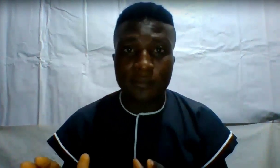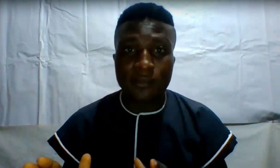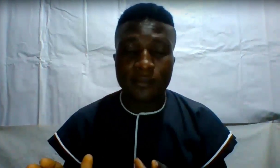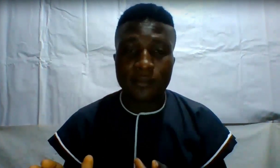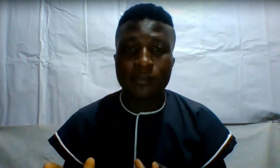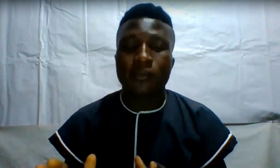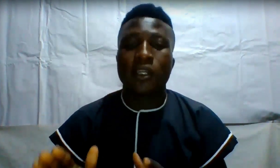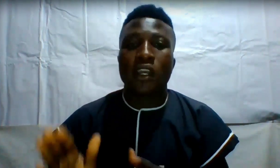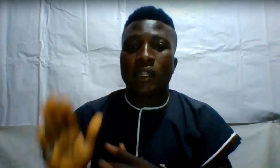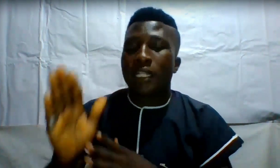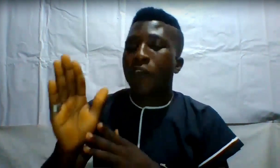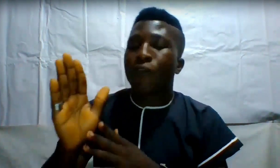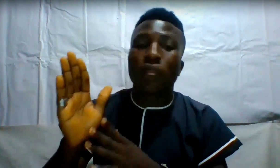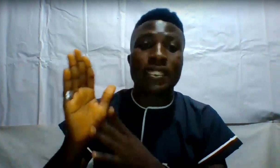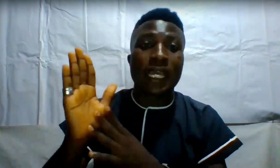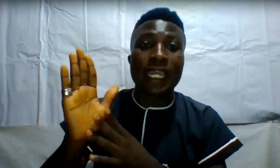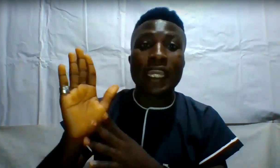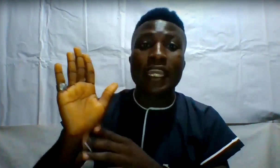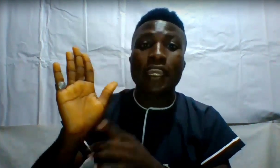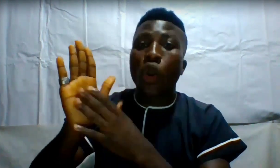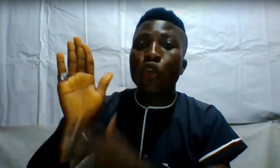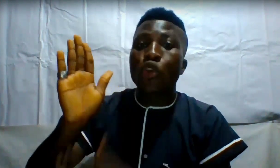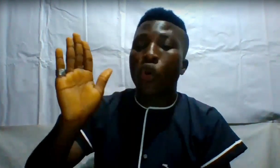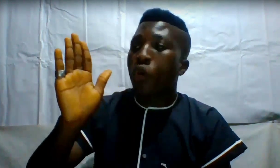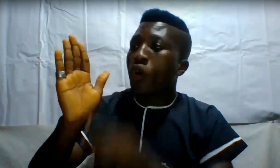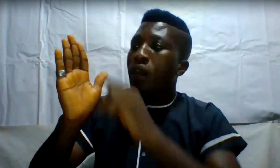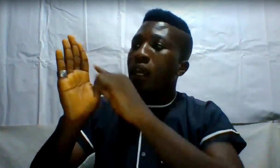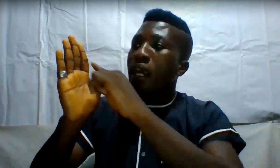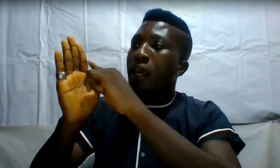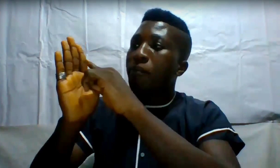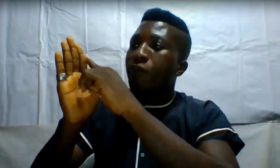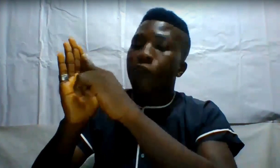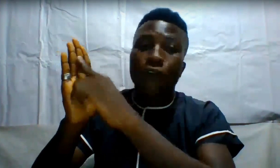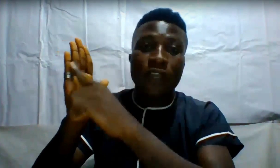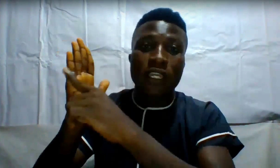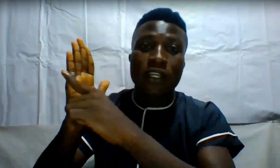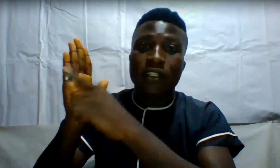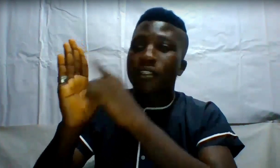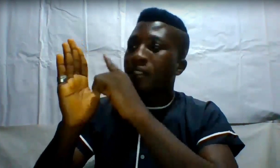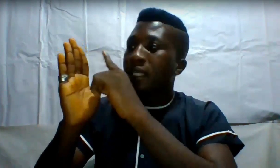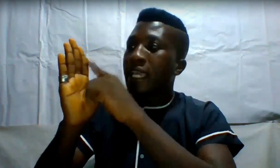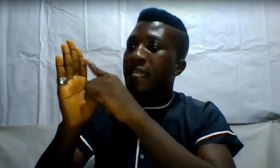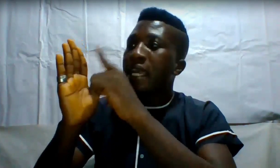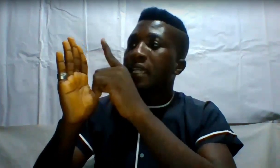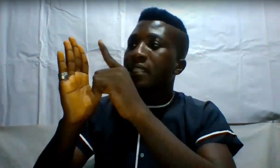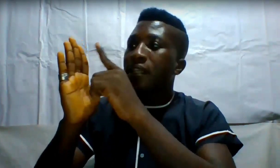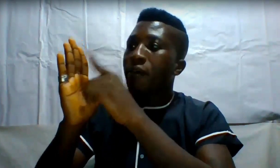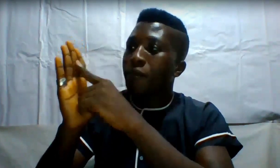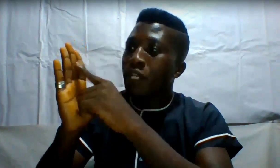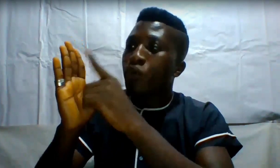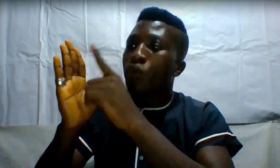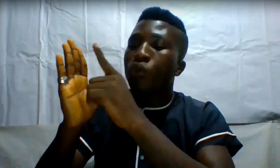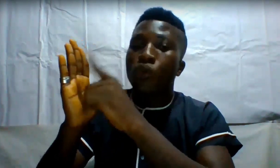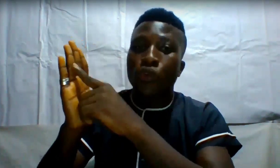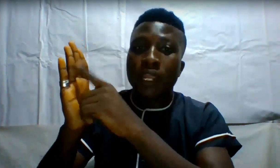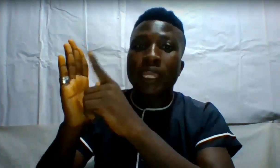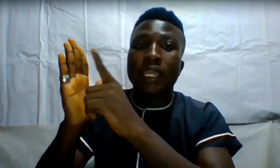Now for letter E, all your 4 fingers, the index, middle, ring, and little